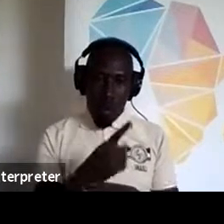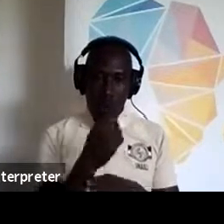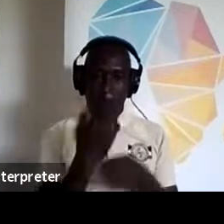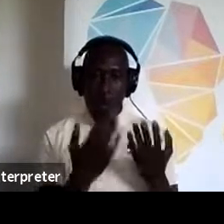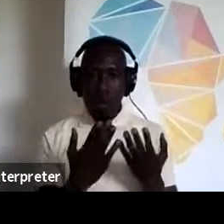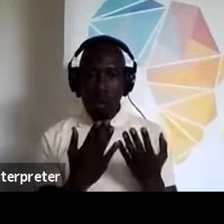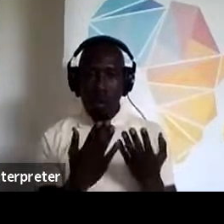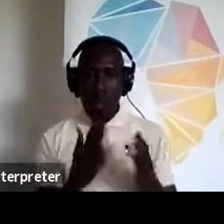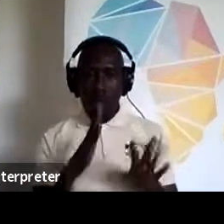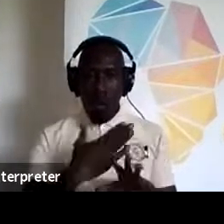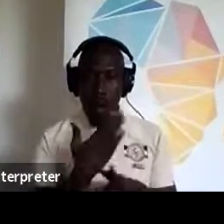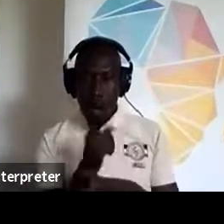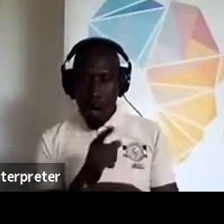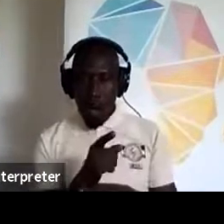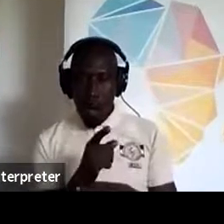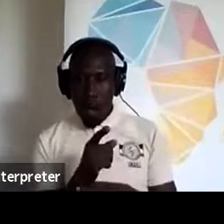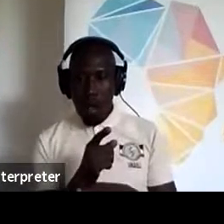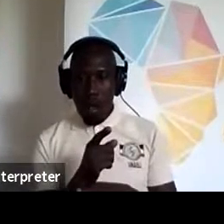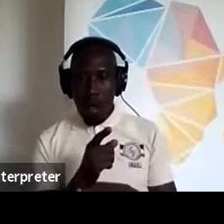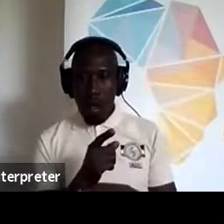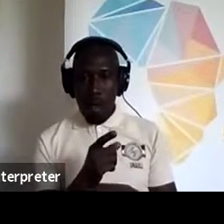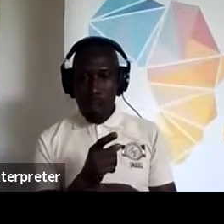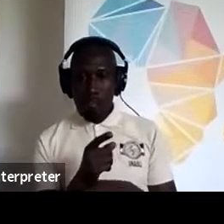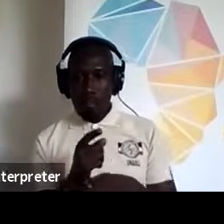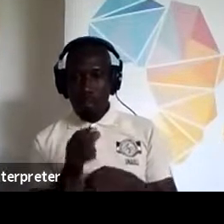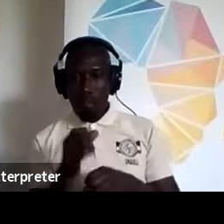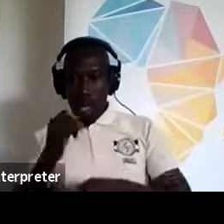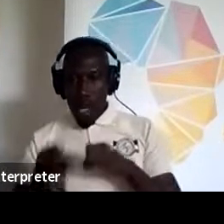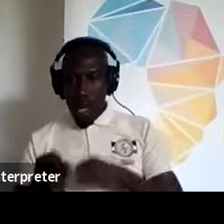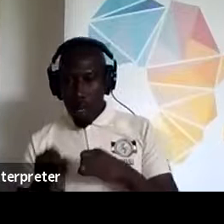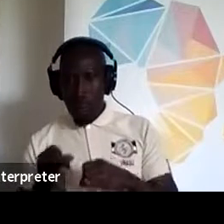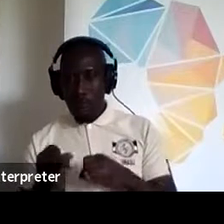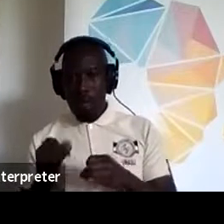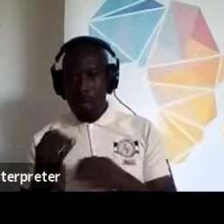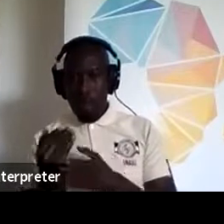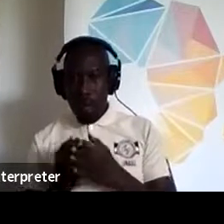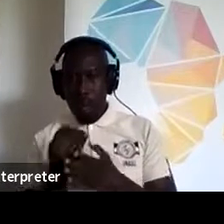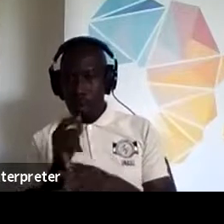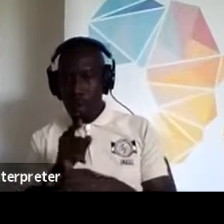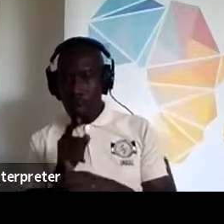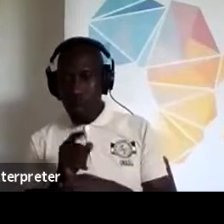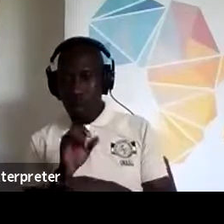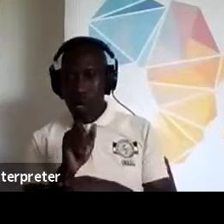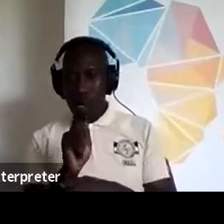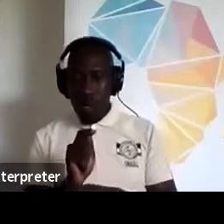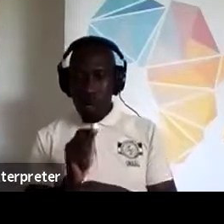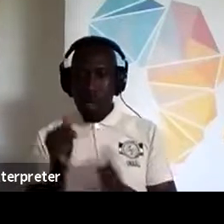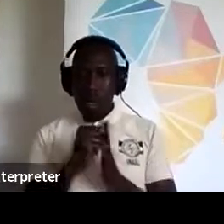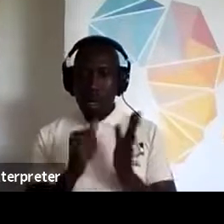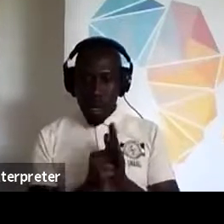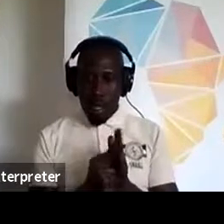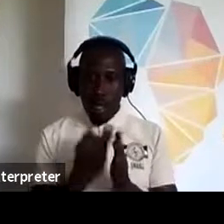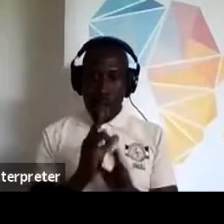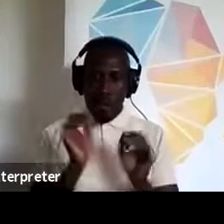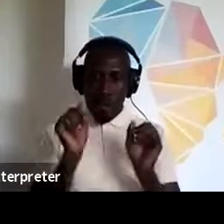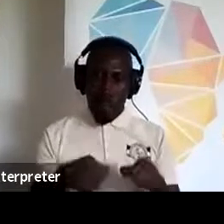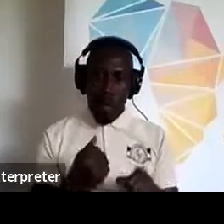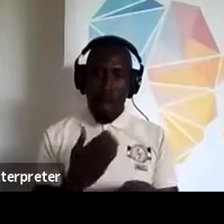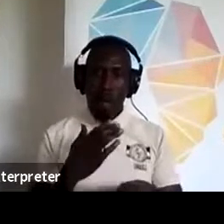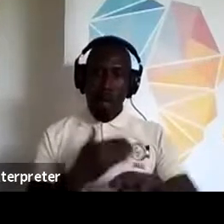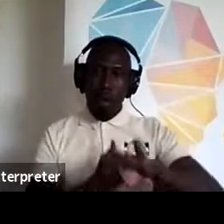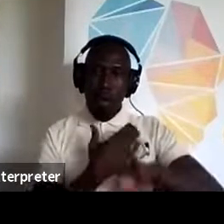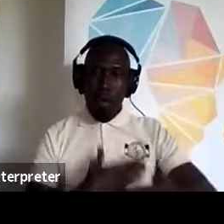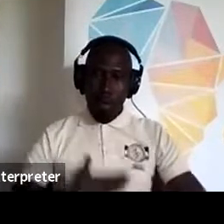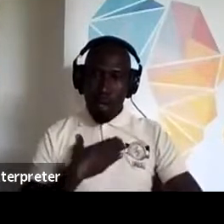to December 3rd week, and ICT accessibility will be in our agenda. So if you can be our guest in one